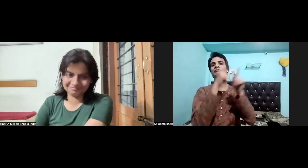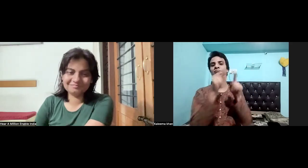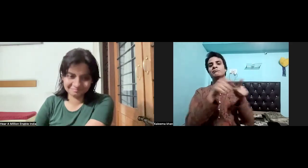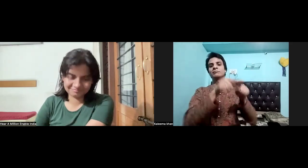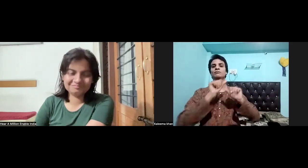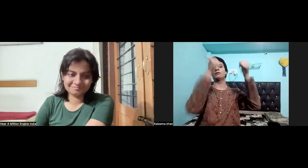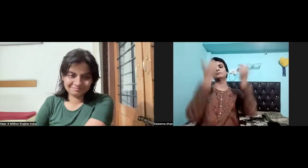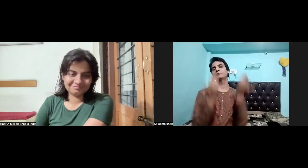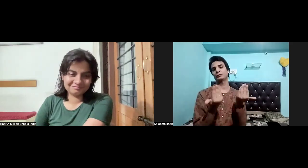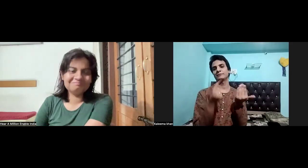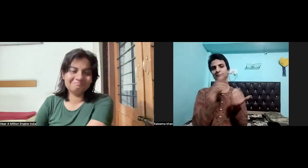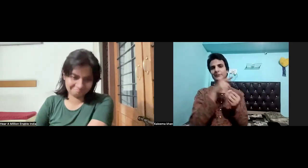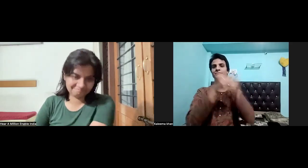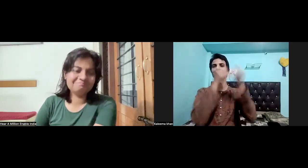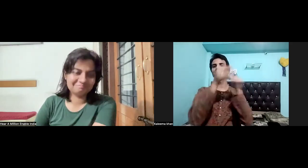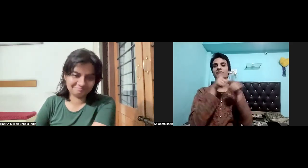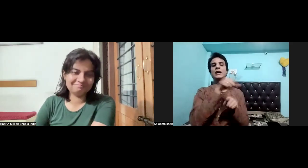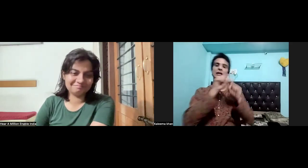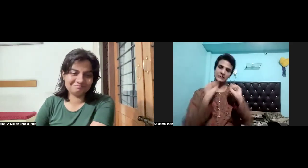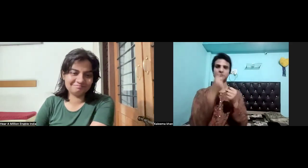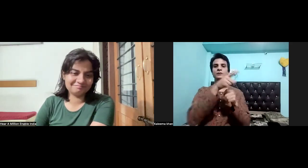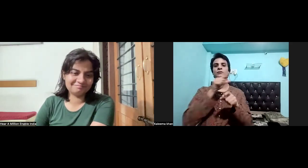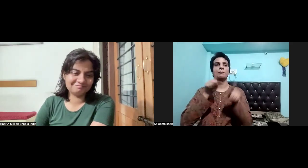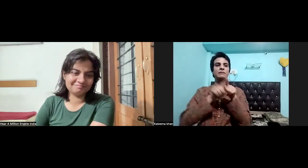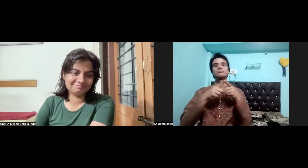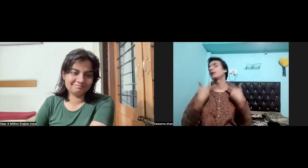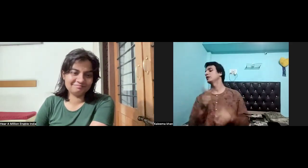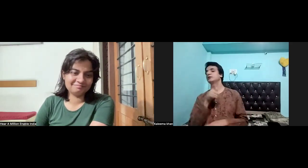organization. So that's how they can develop their skills.